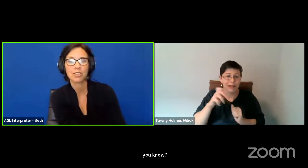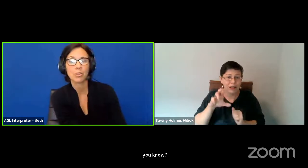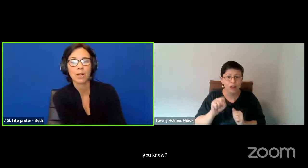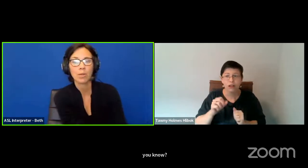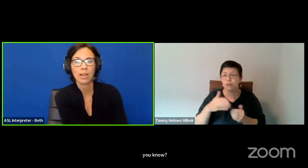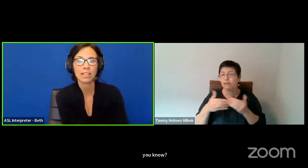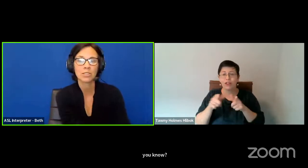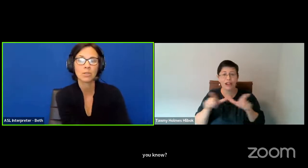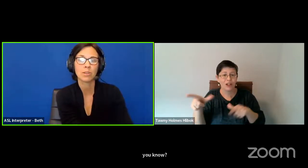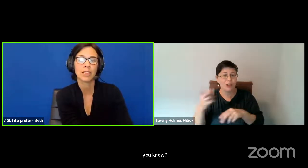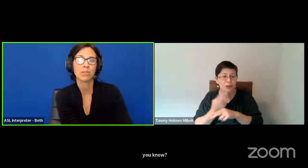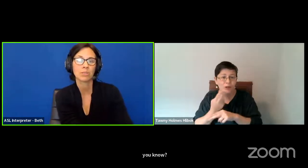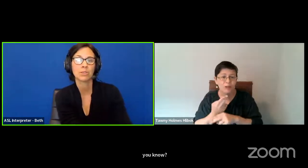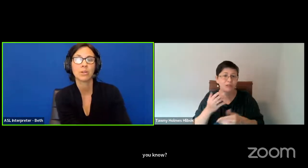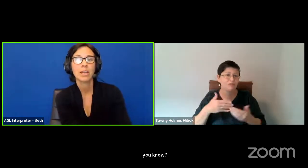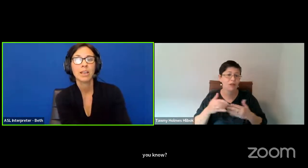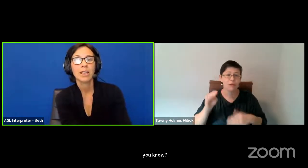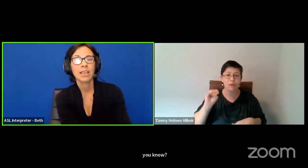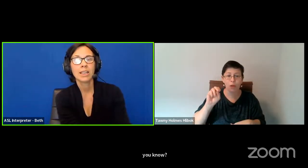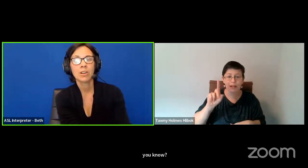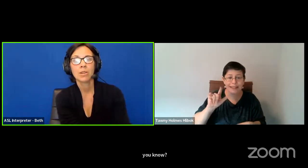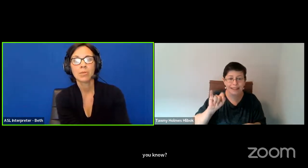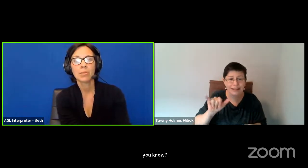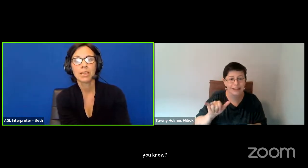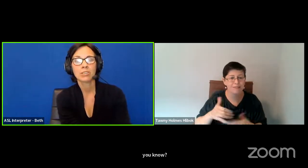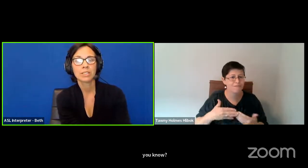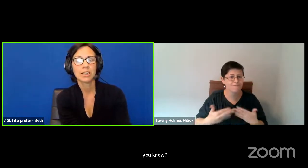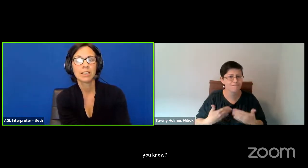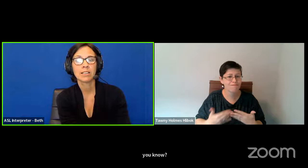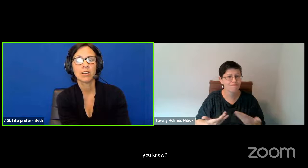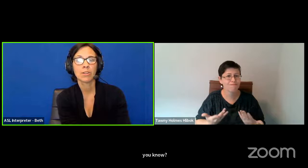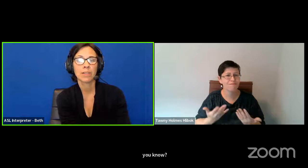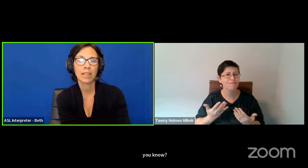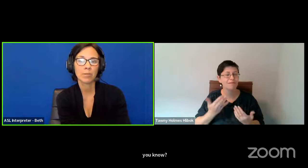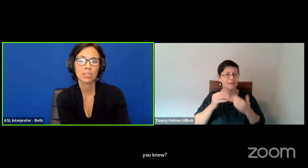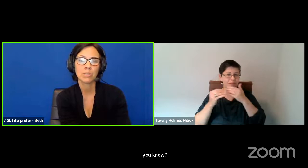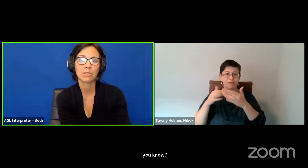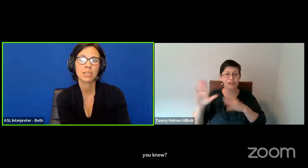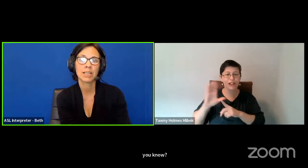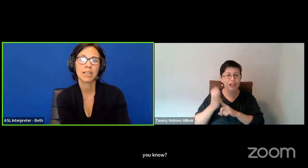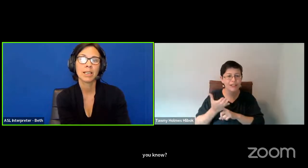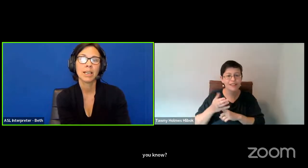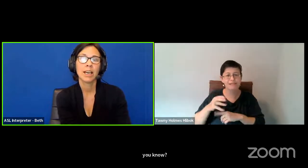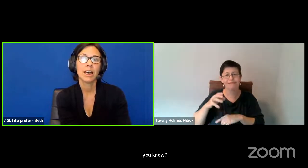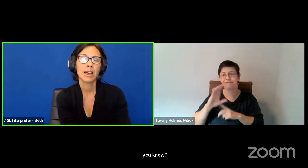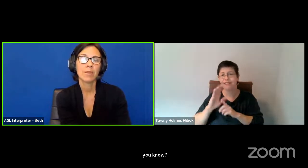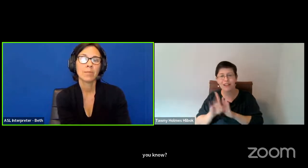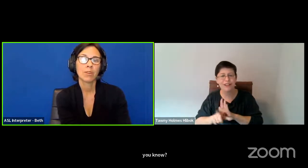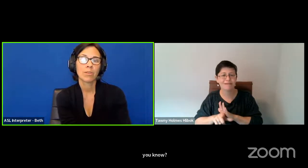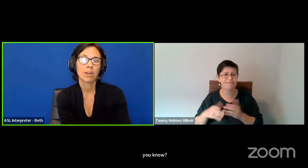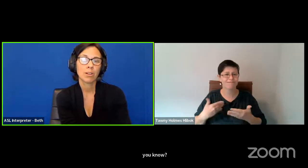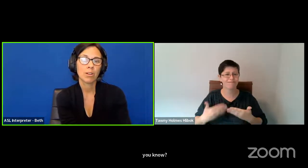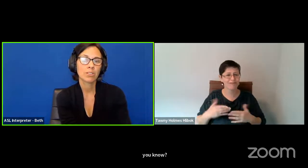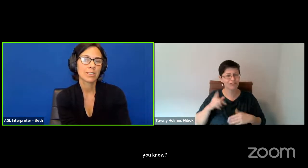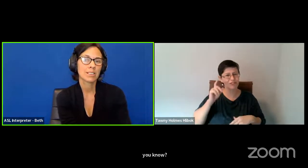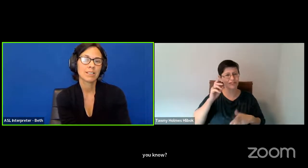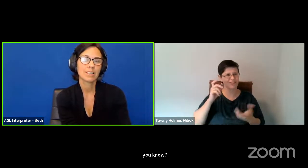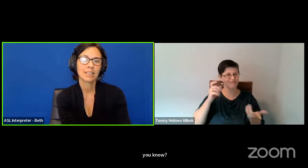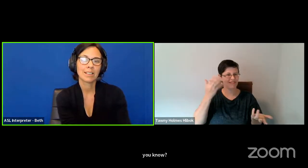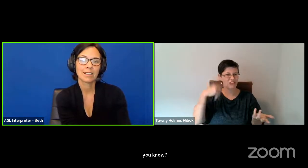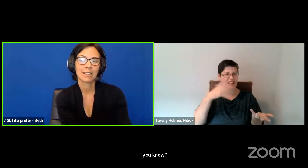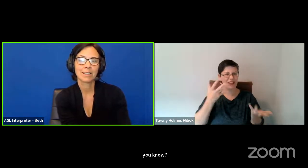hearing children, no matter what kind of school they go to. It would be interesting to know their language use and, their